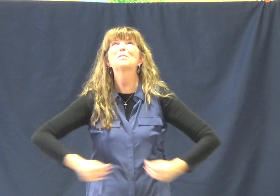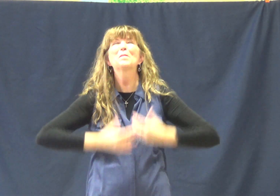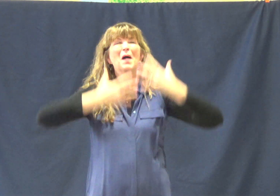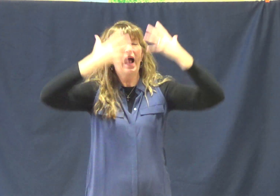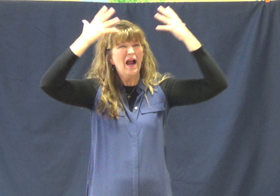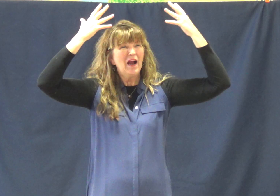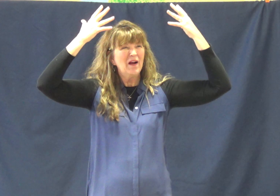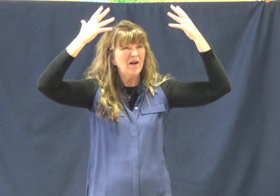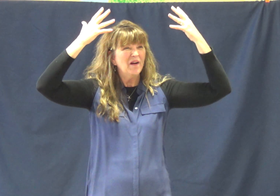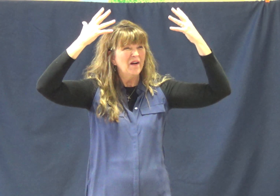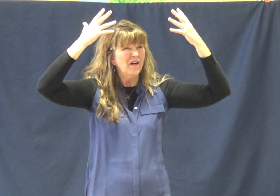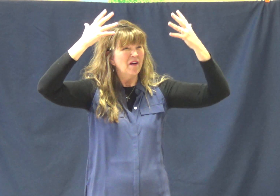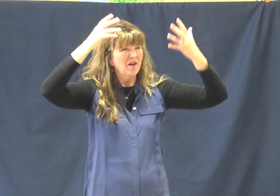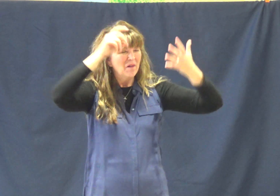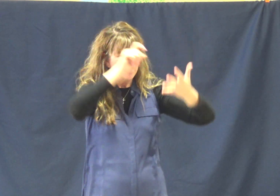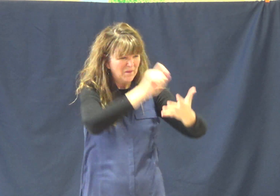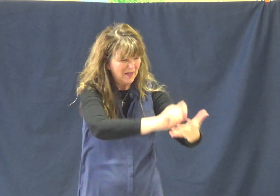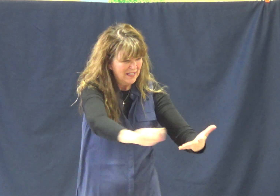and God-inspired.